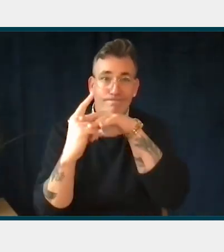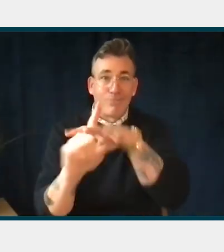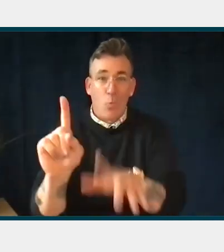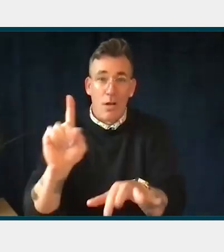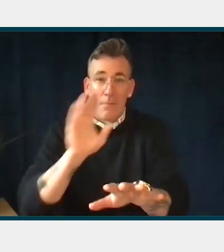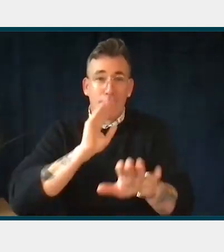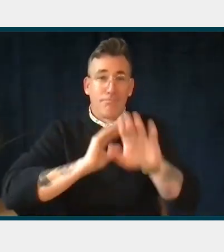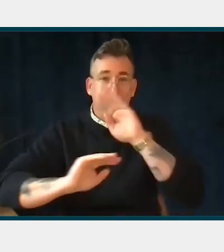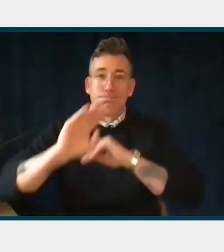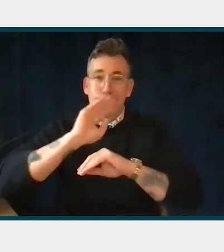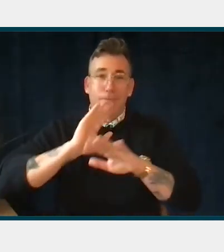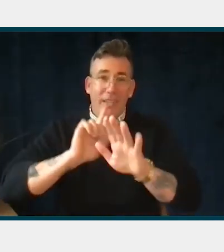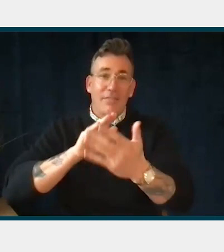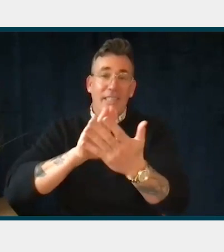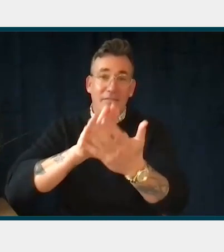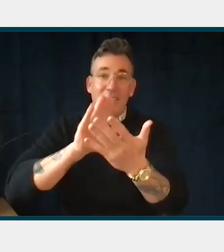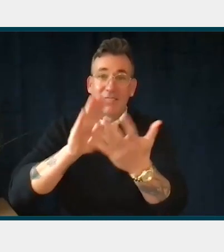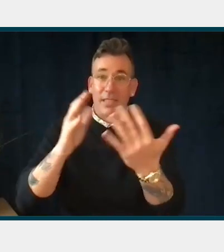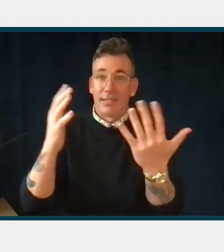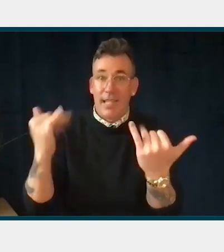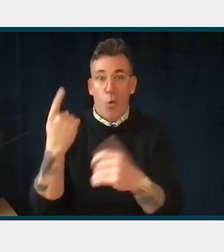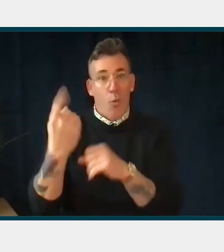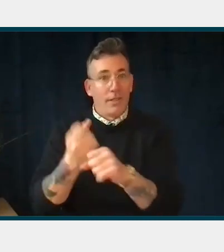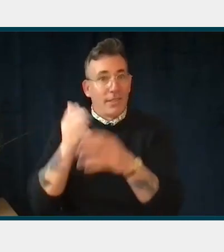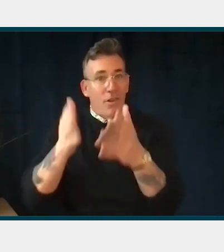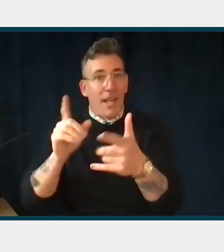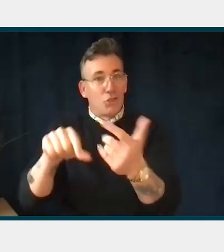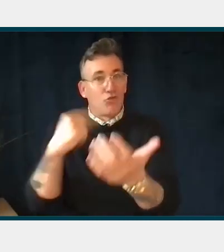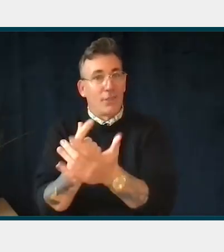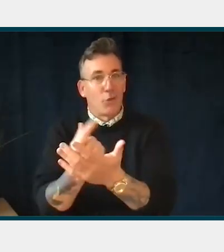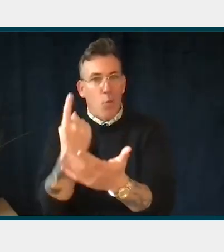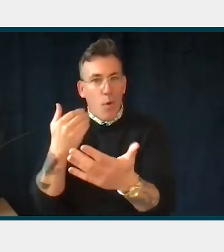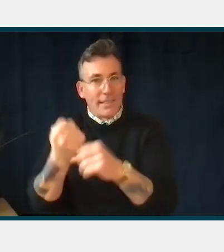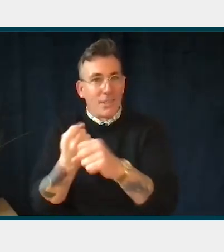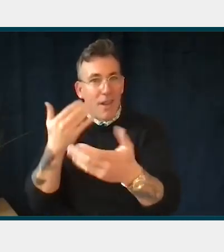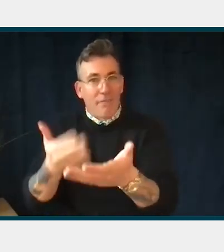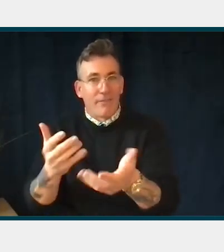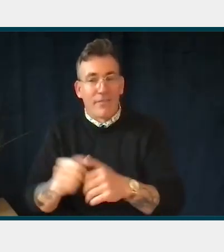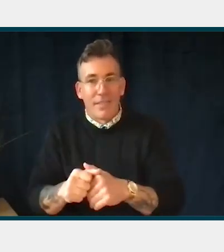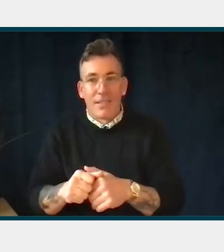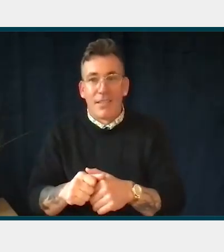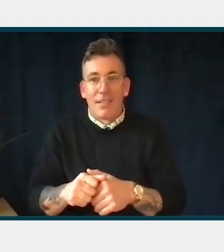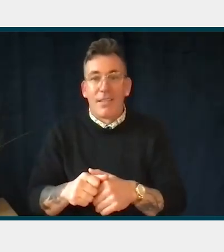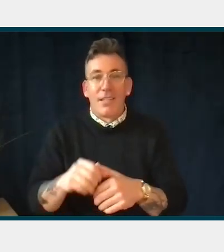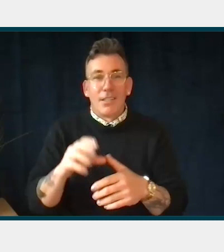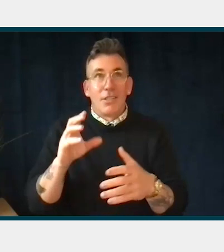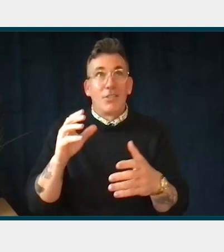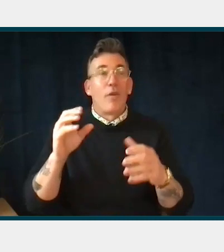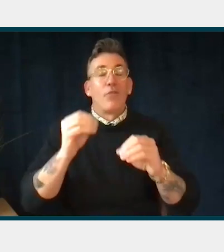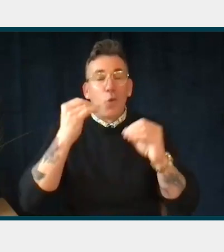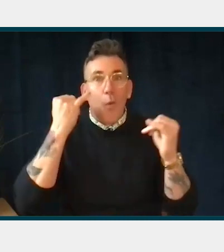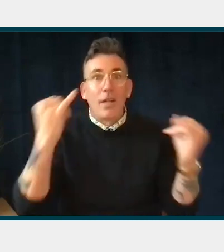was the only deaf vet in that program. And so faced so many challenges, has 1 year left to graduate